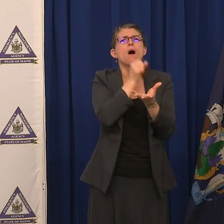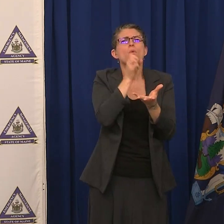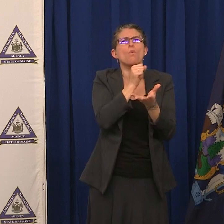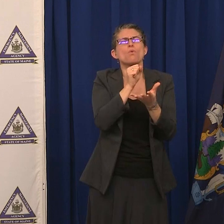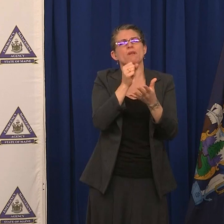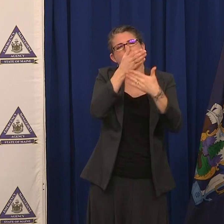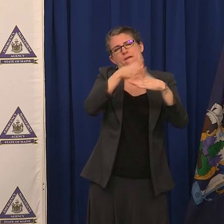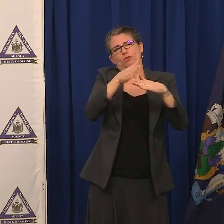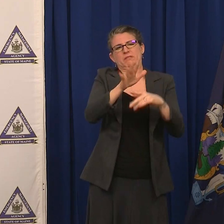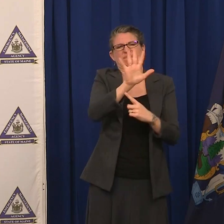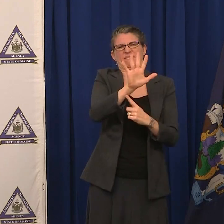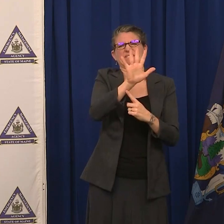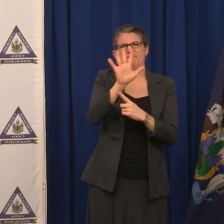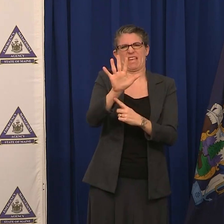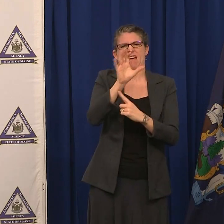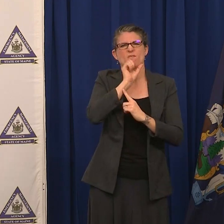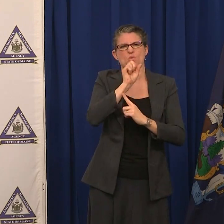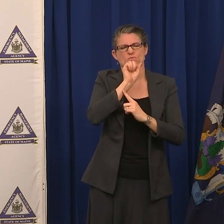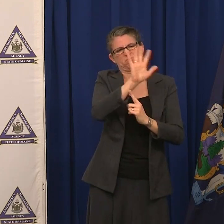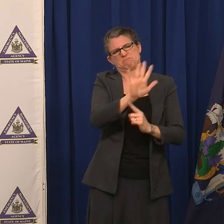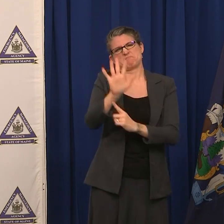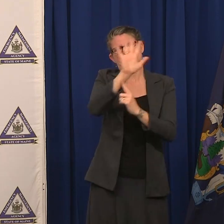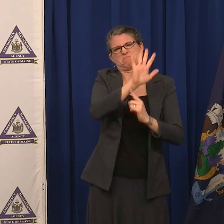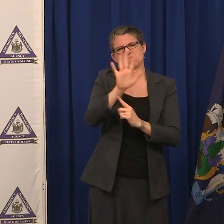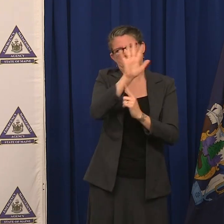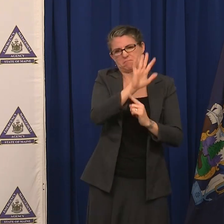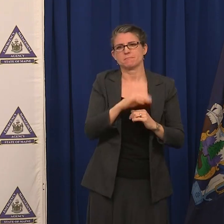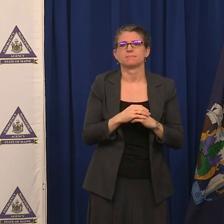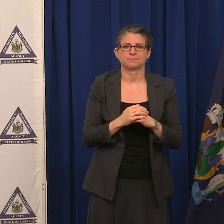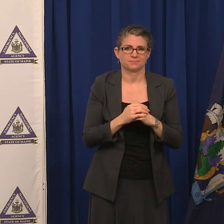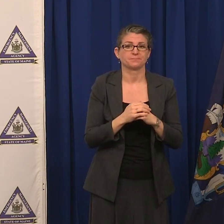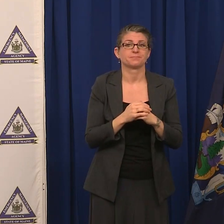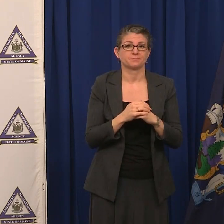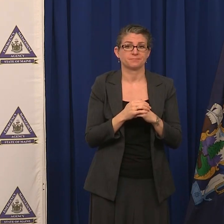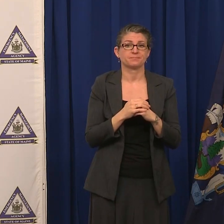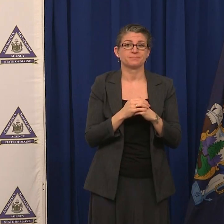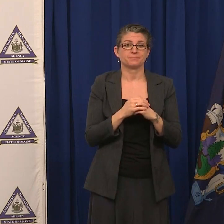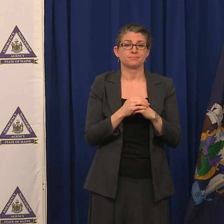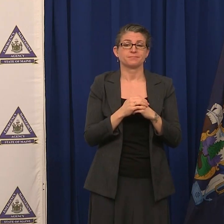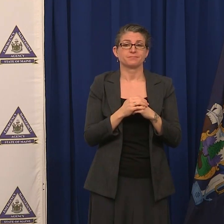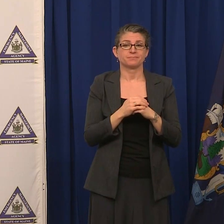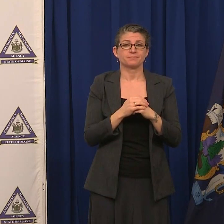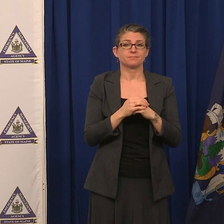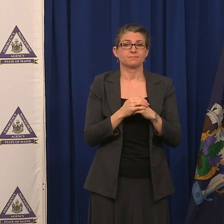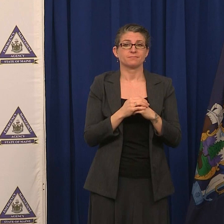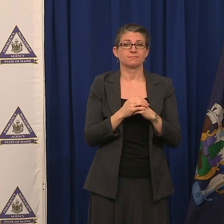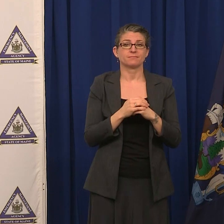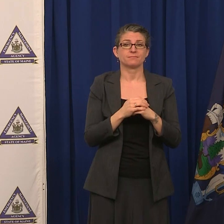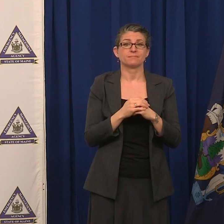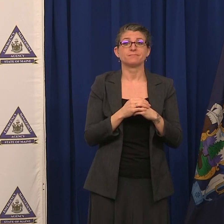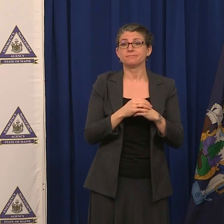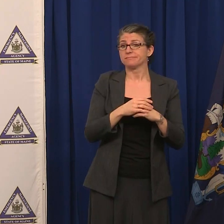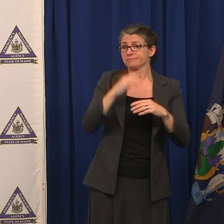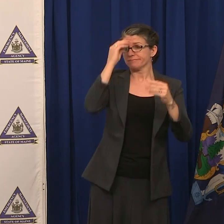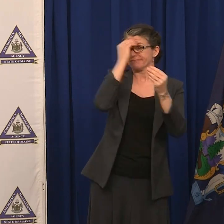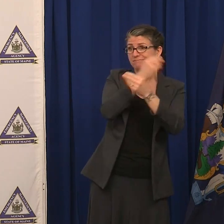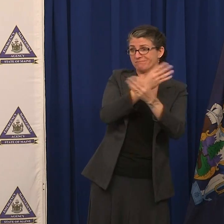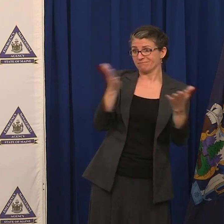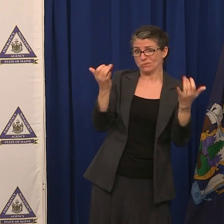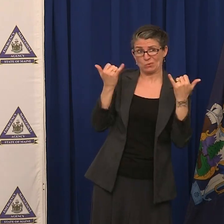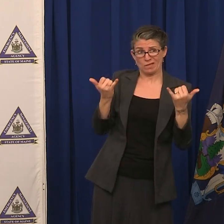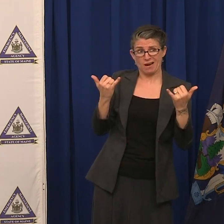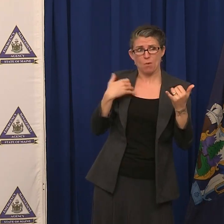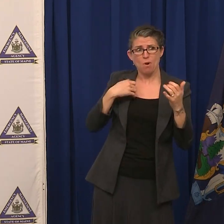I'd also today like to take a bit of focus on individual cases of